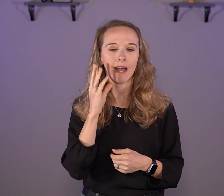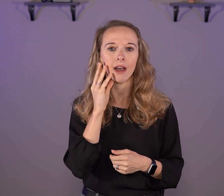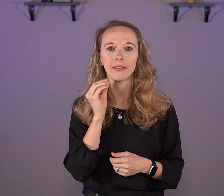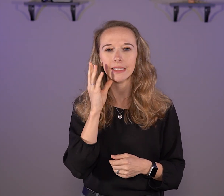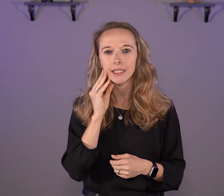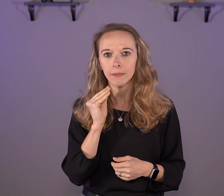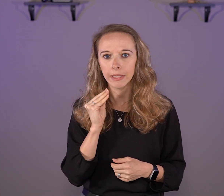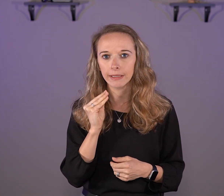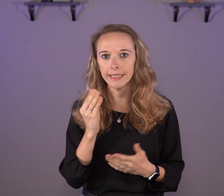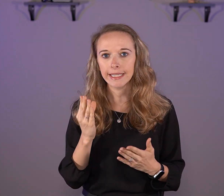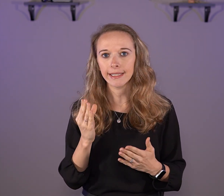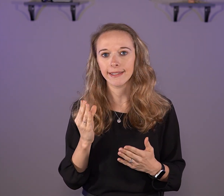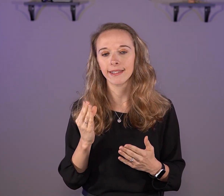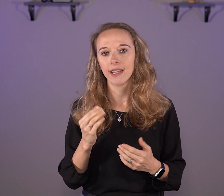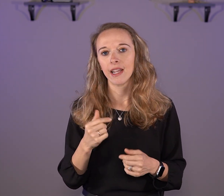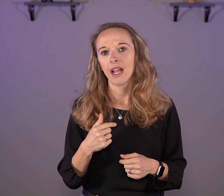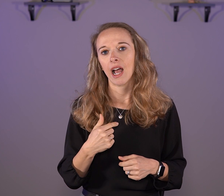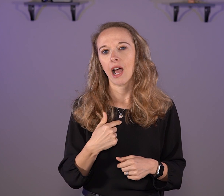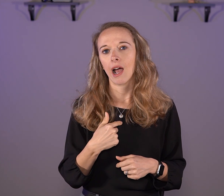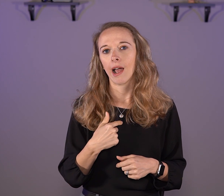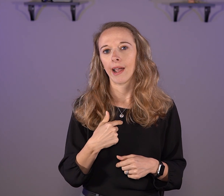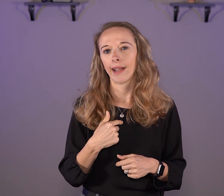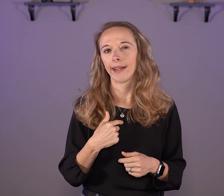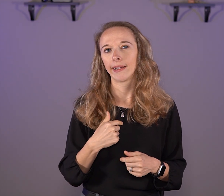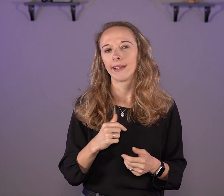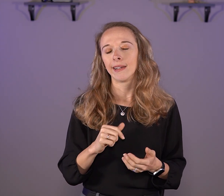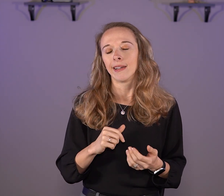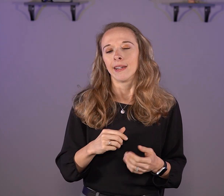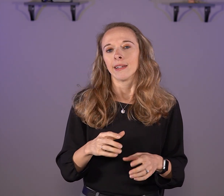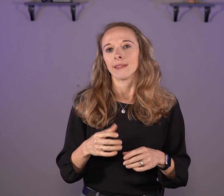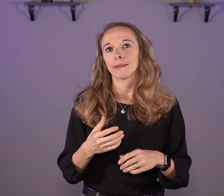of experience. I